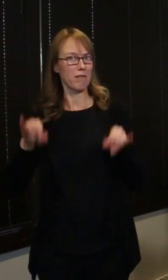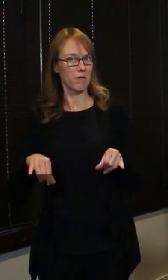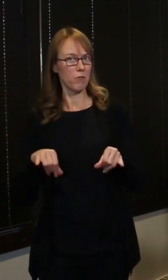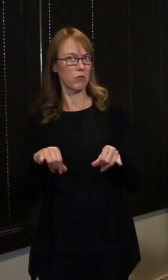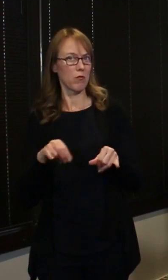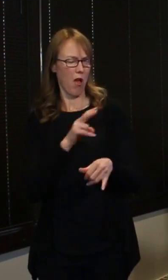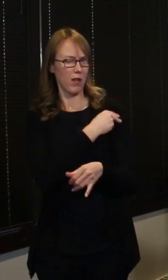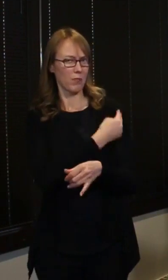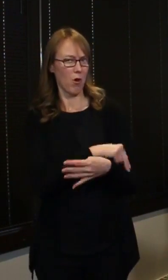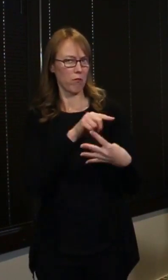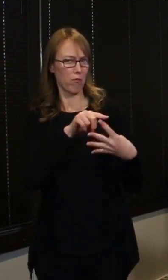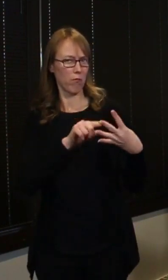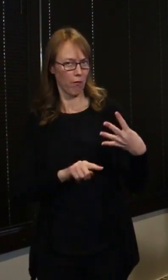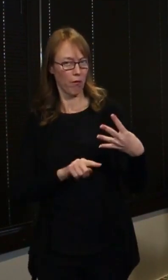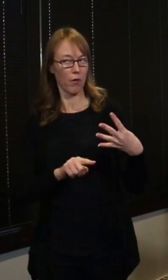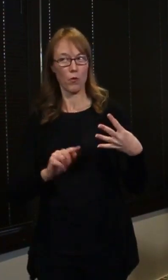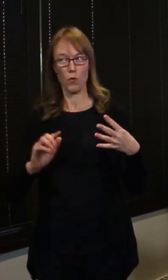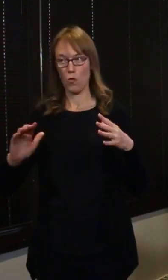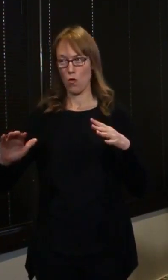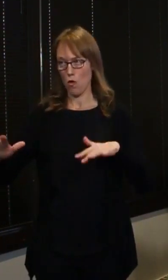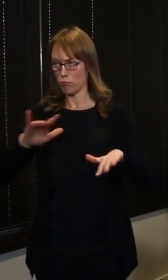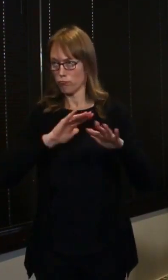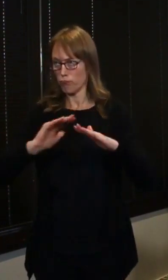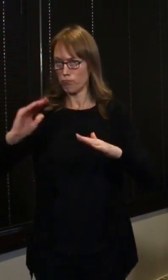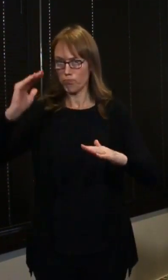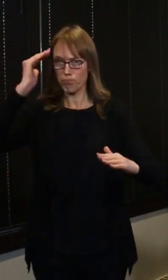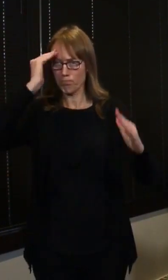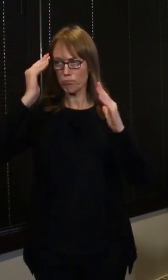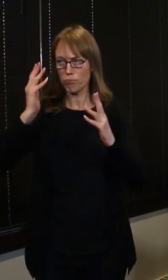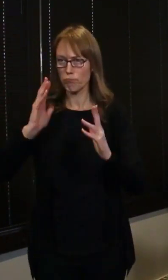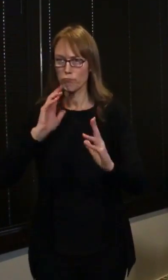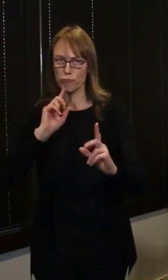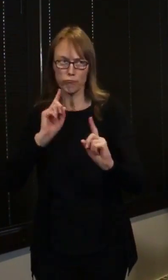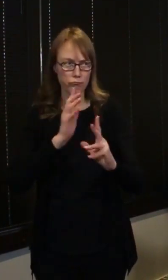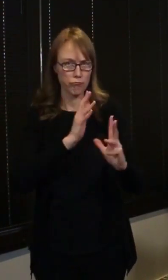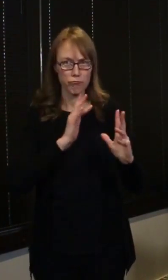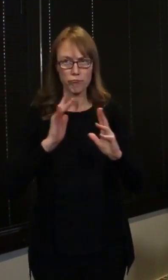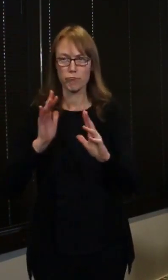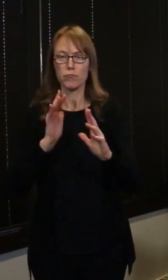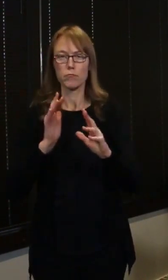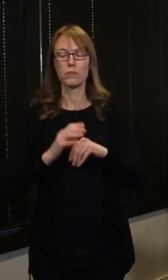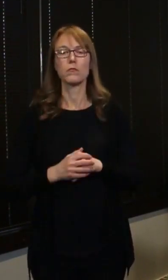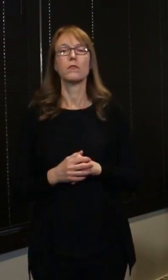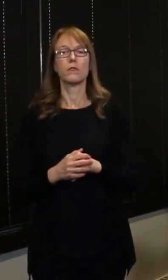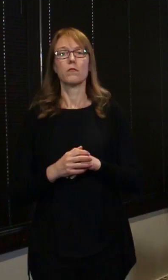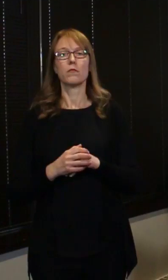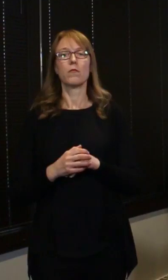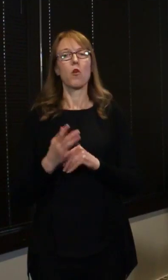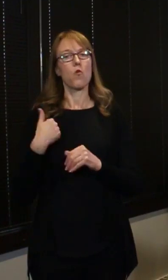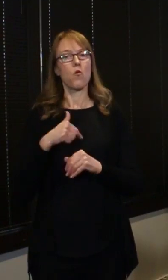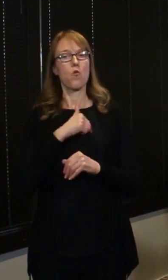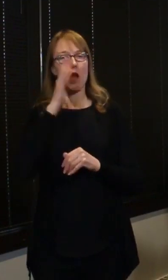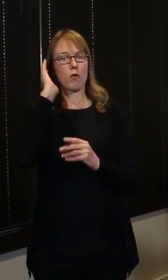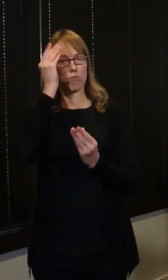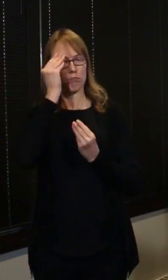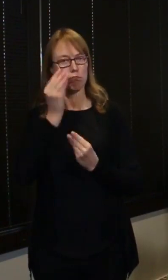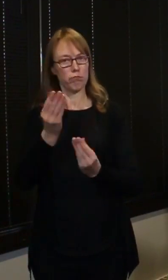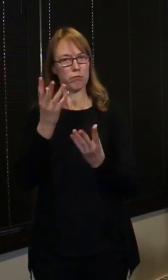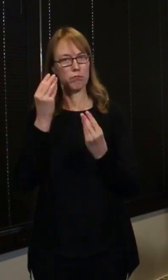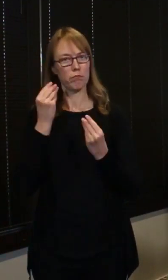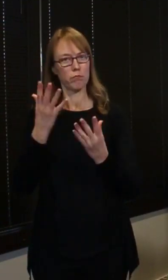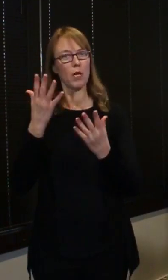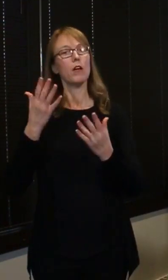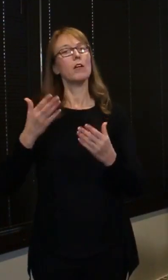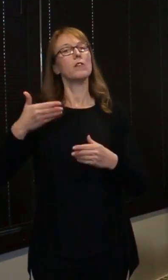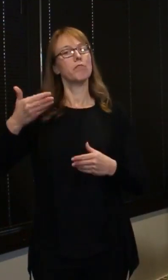along. But again, the important point to stress is that it brings certainty to the system, and that